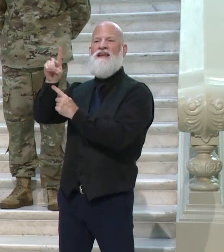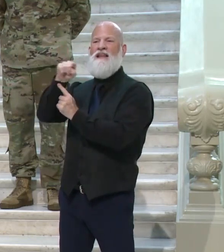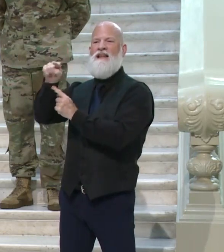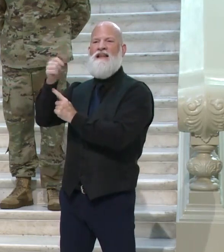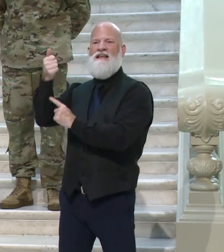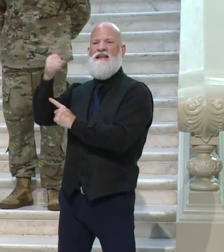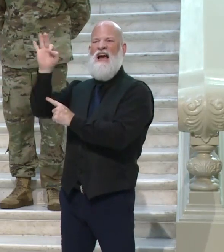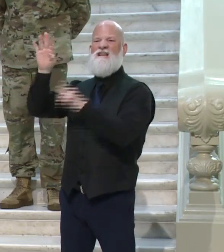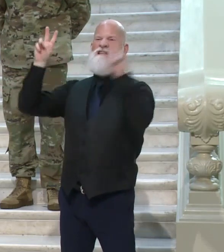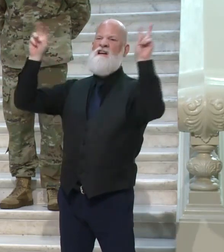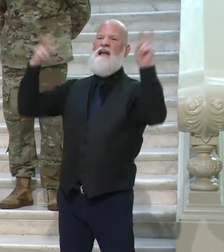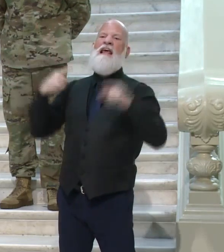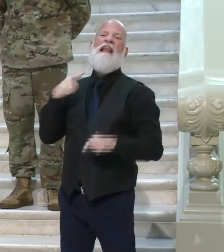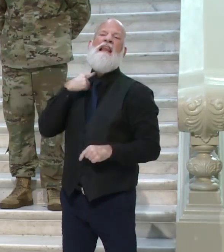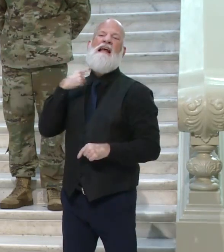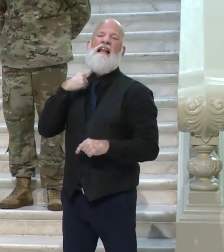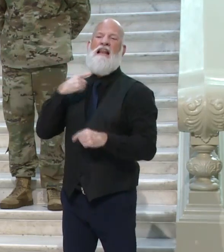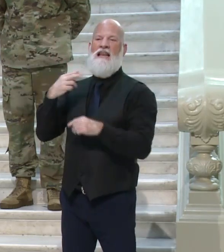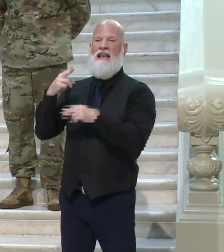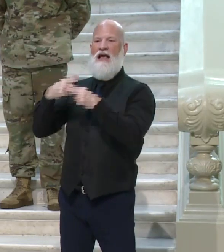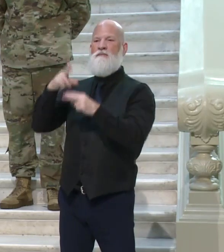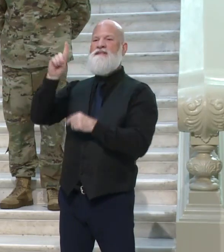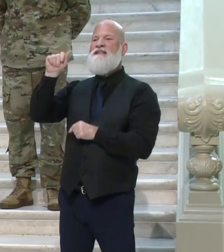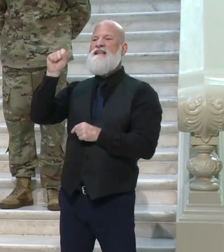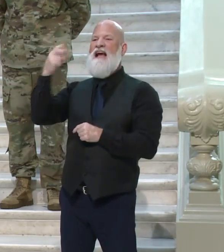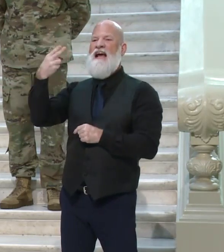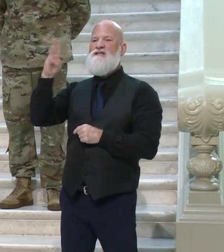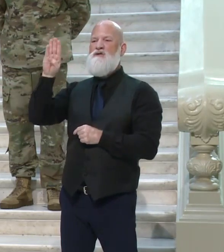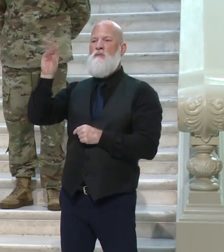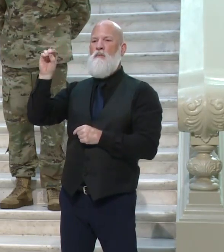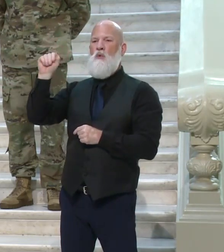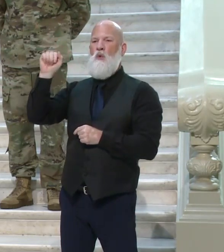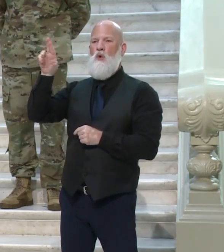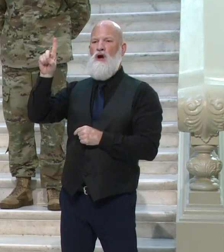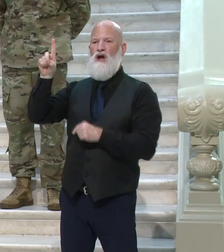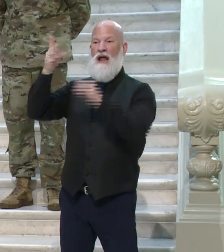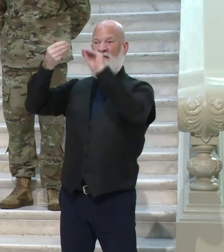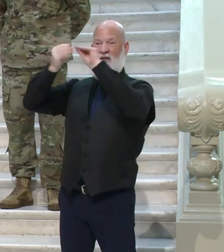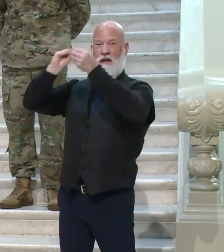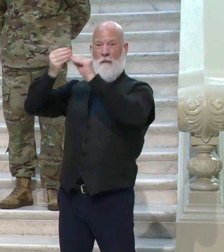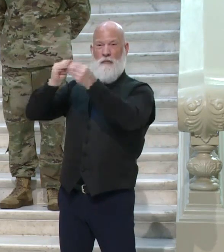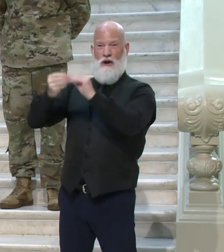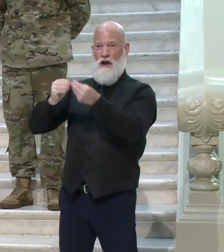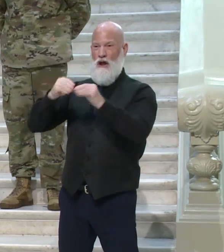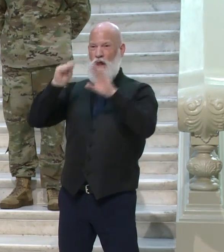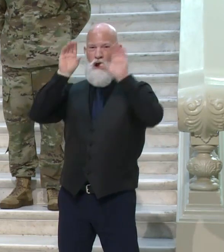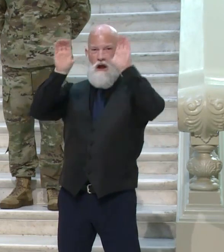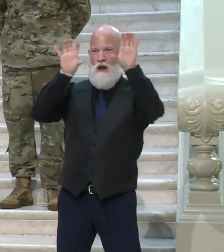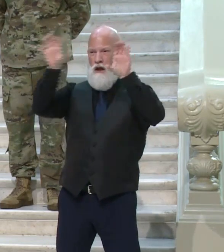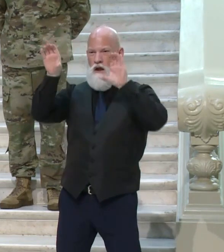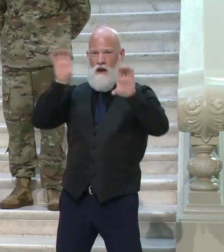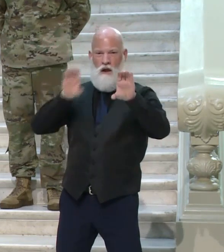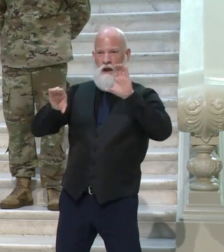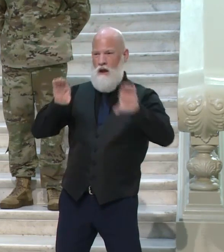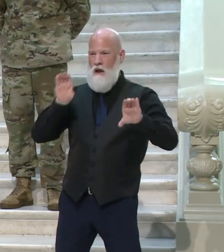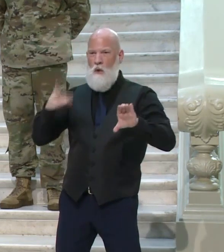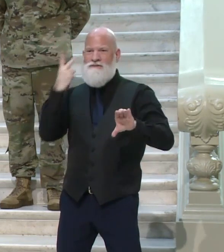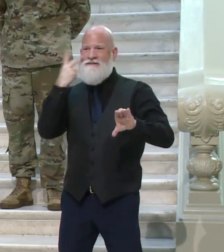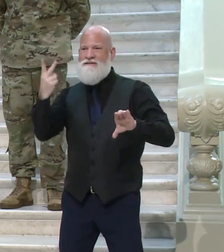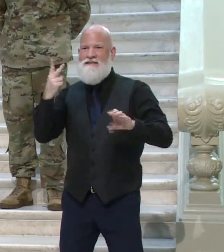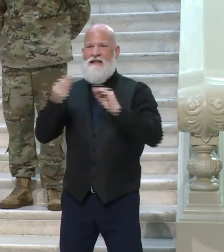reports which track emerging indicators, rates of growth, and outcomes of the